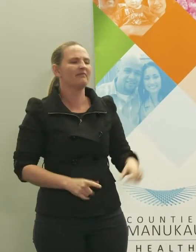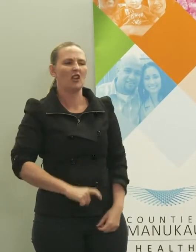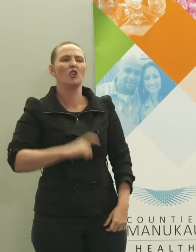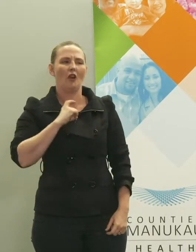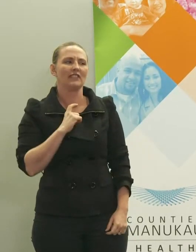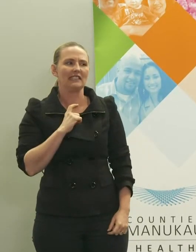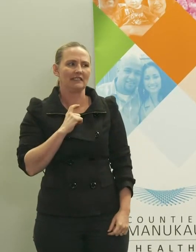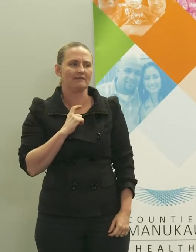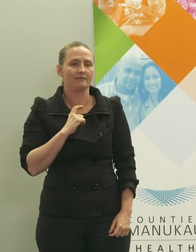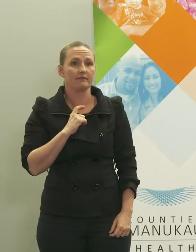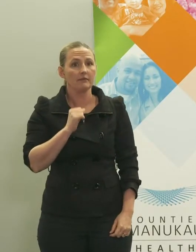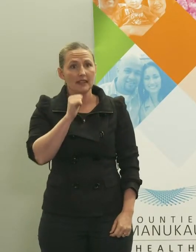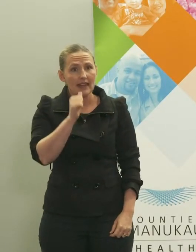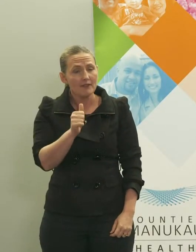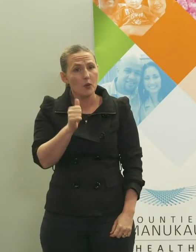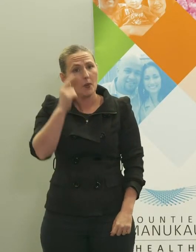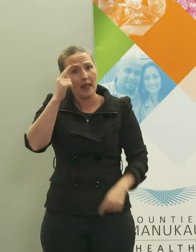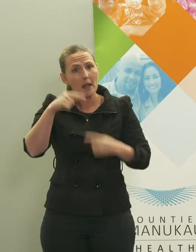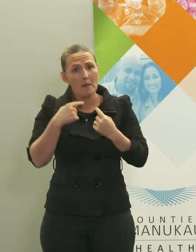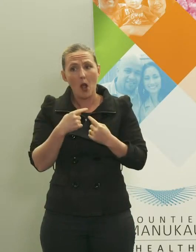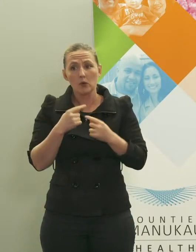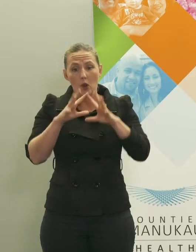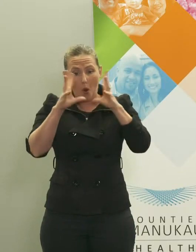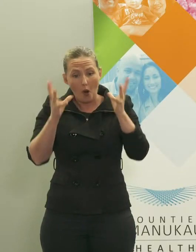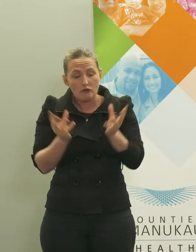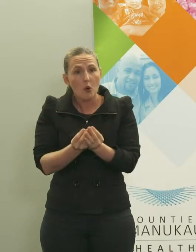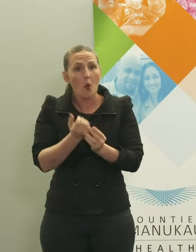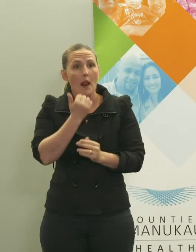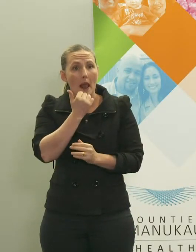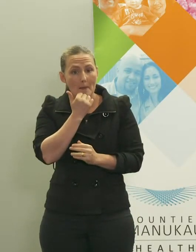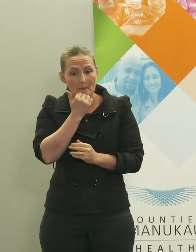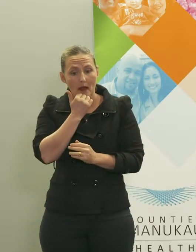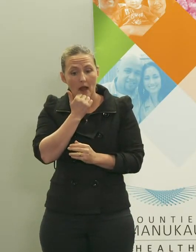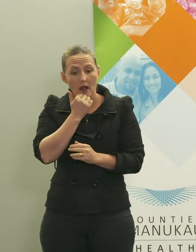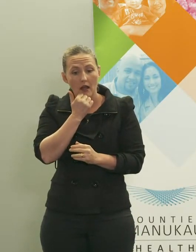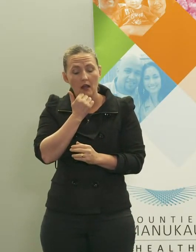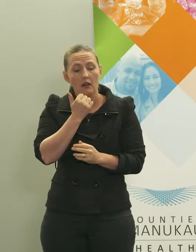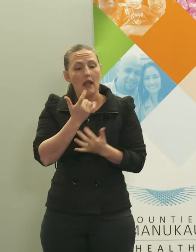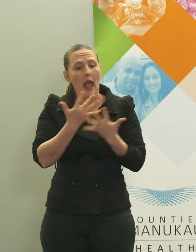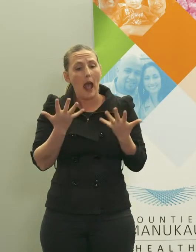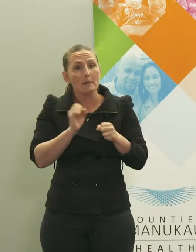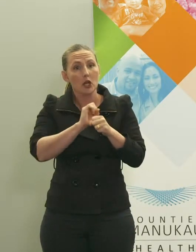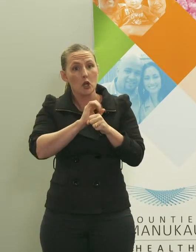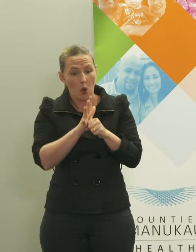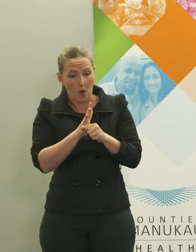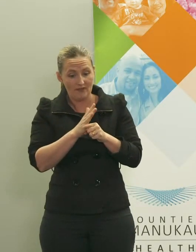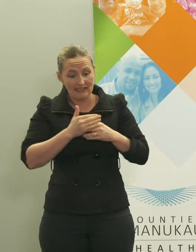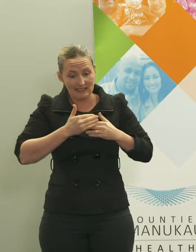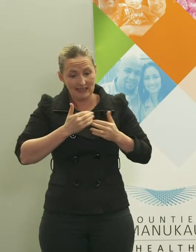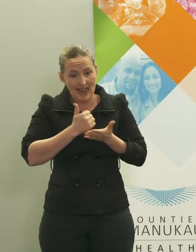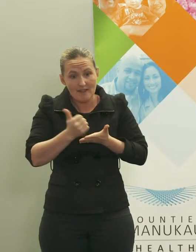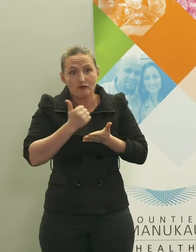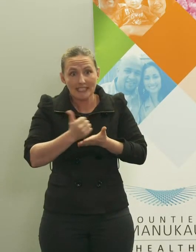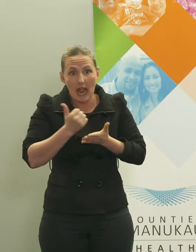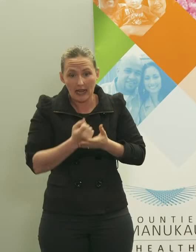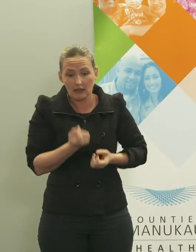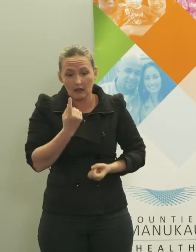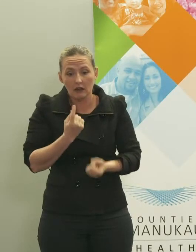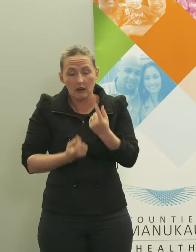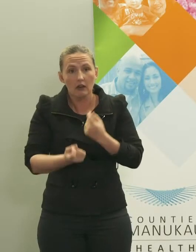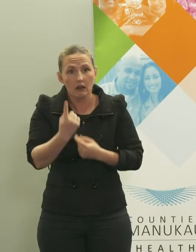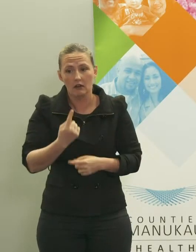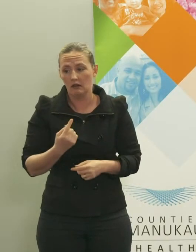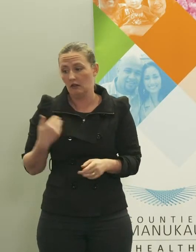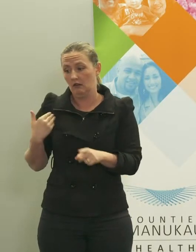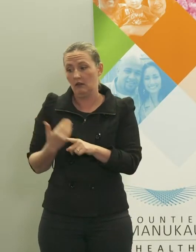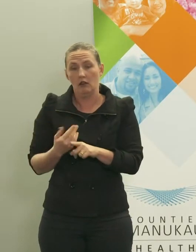If we look at the overall numbers that are being identified on a daily basis, in the last 24-hour period, there was one